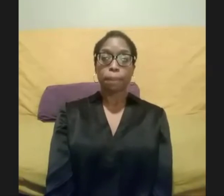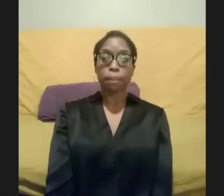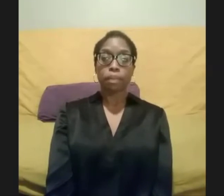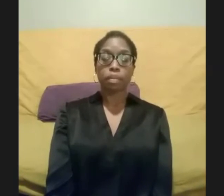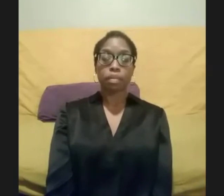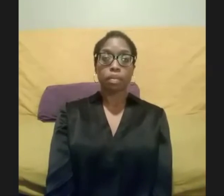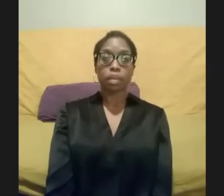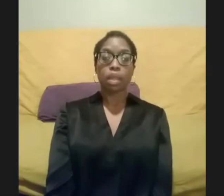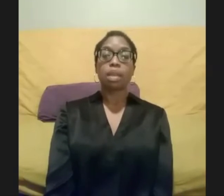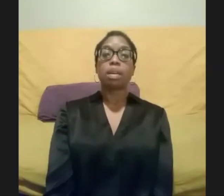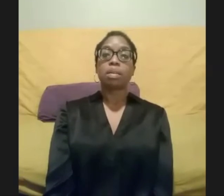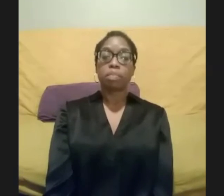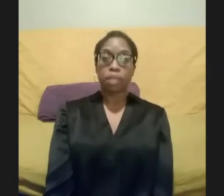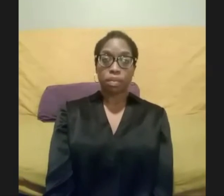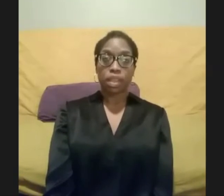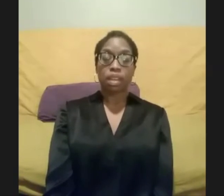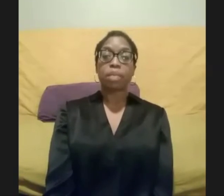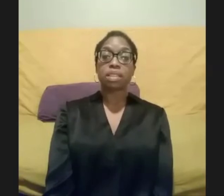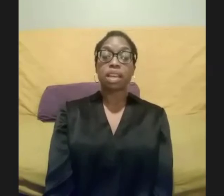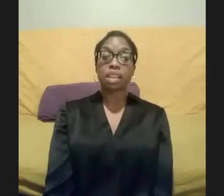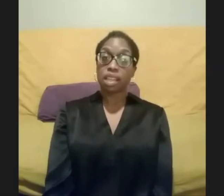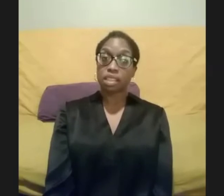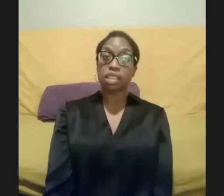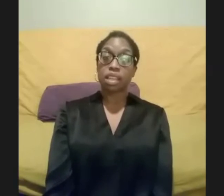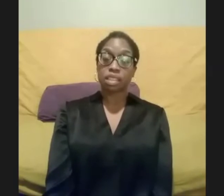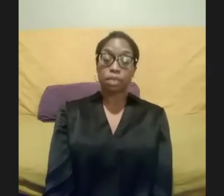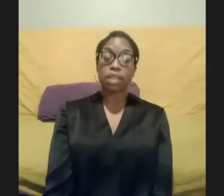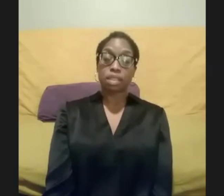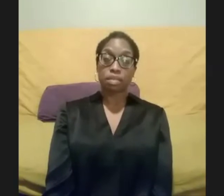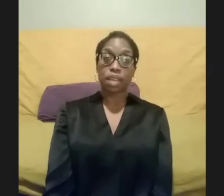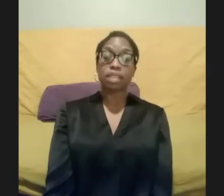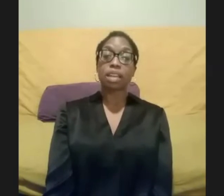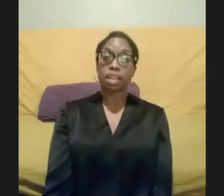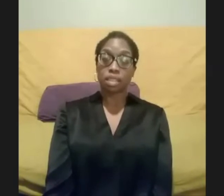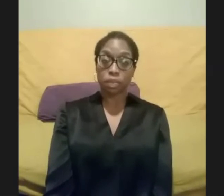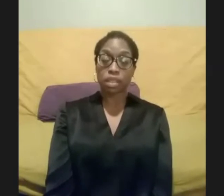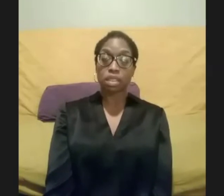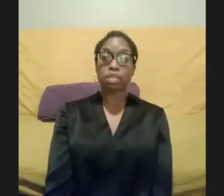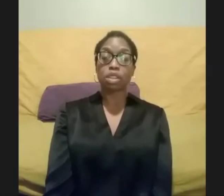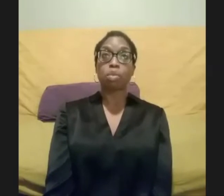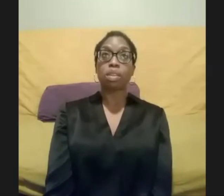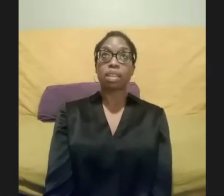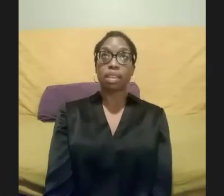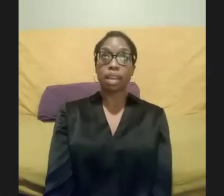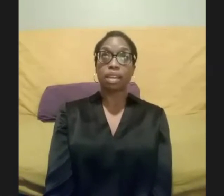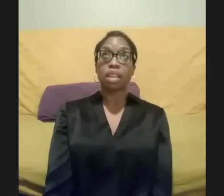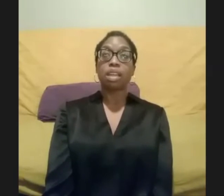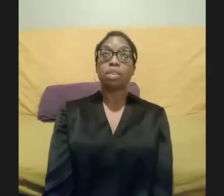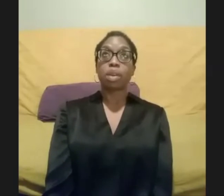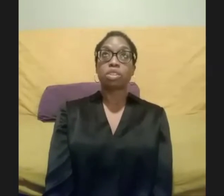it's not showing the benefit and because, on the it's other, expensive. And it's right. expensive. So again, the question